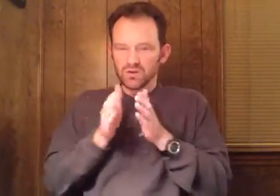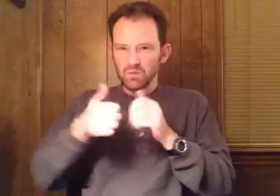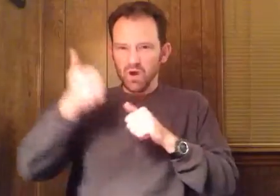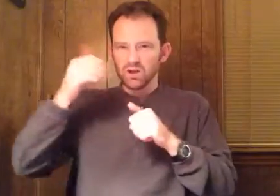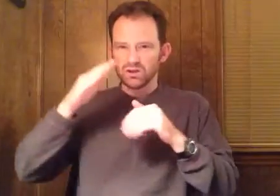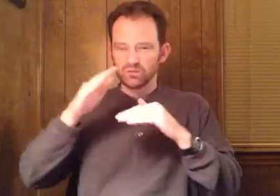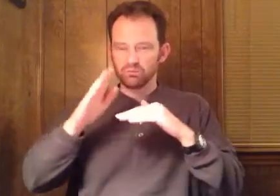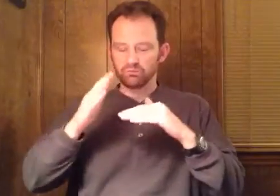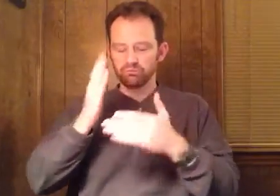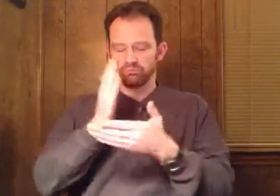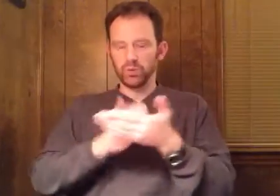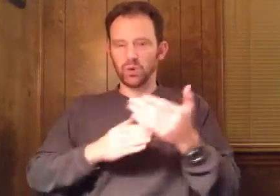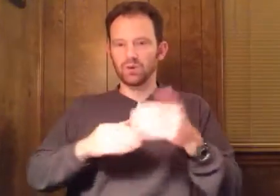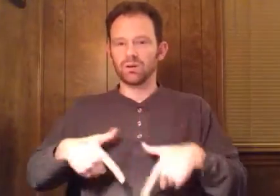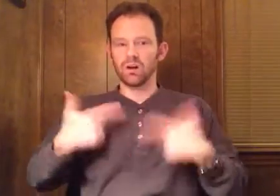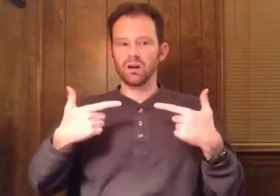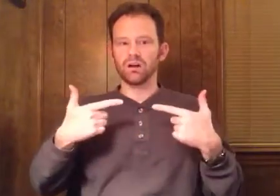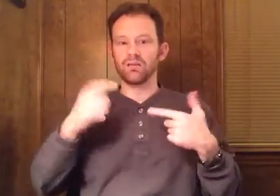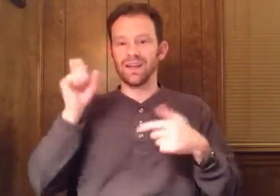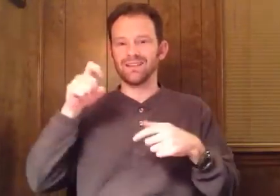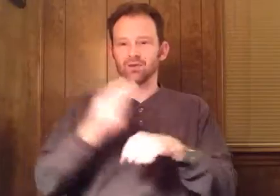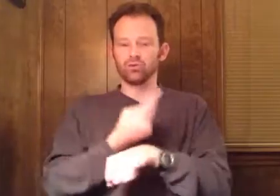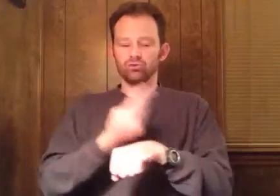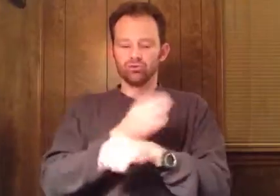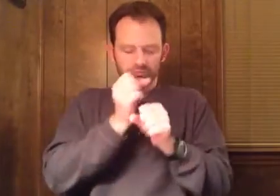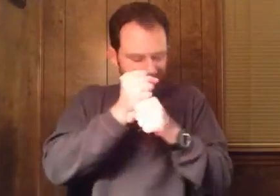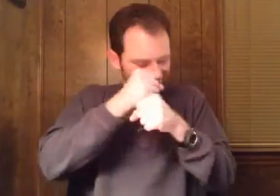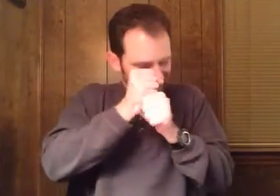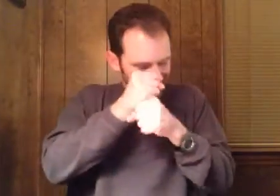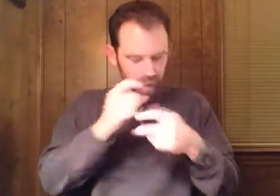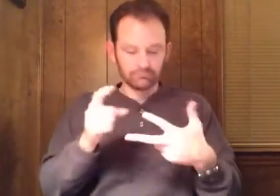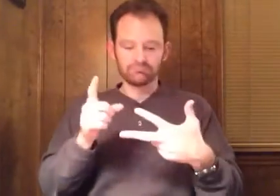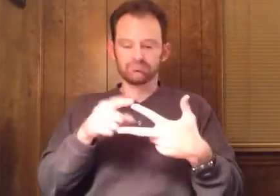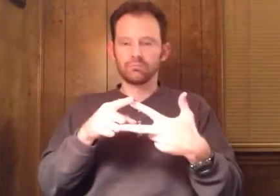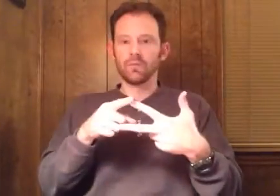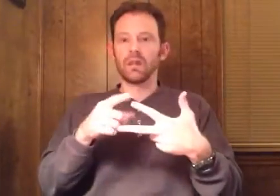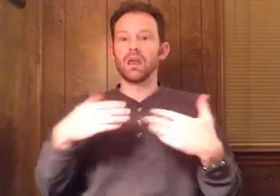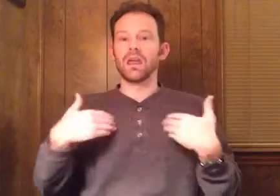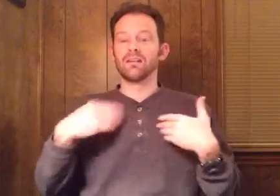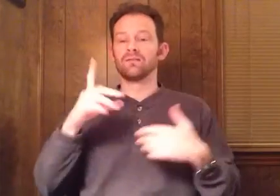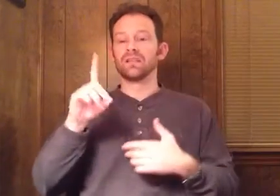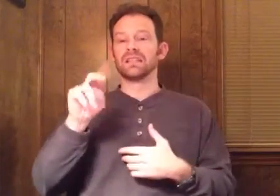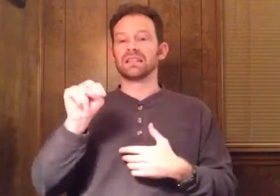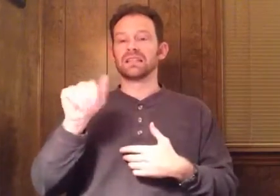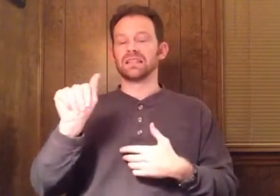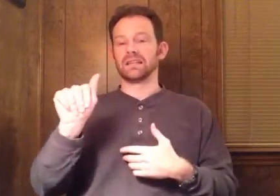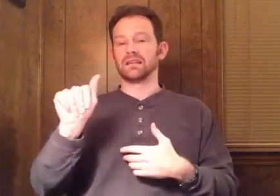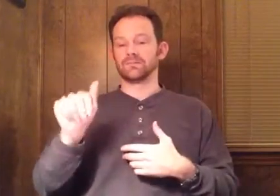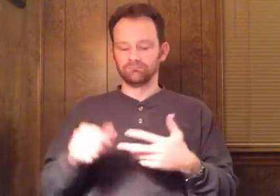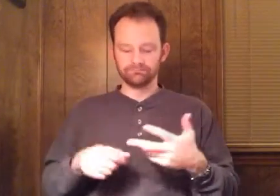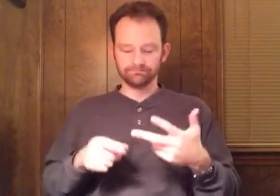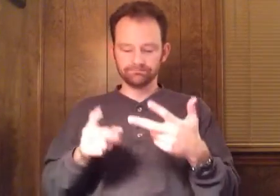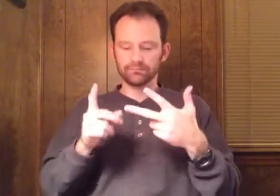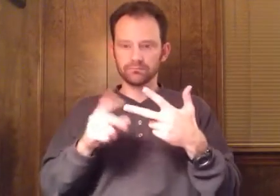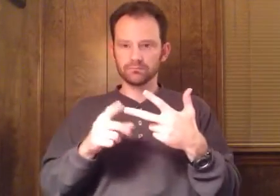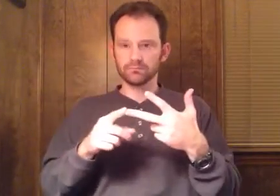to be seen by the naked eye. Second, that all cells at one time contain DNA, which makes each type of cell unique. And third, that anything smaller